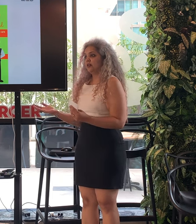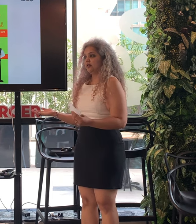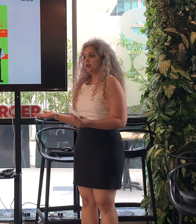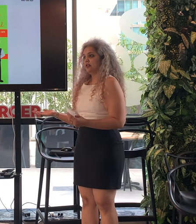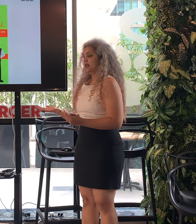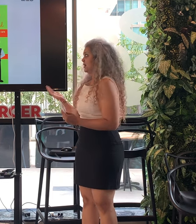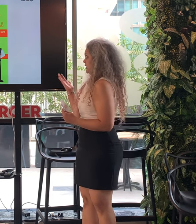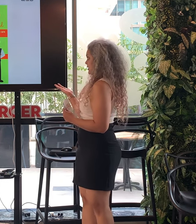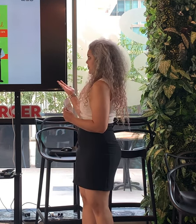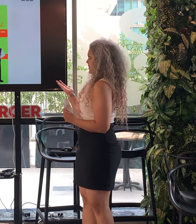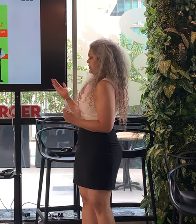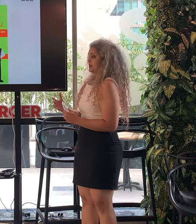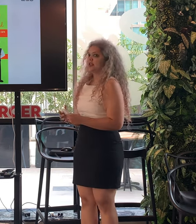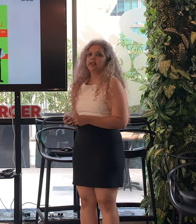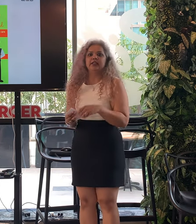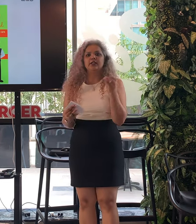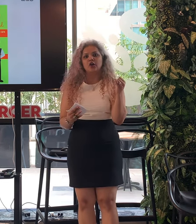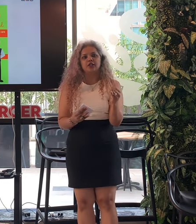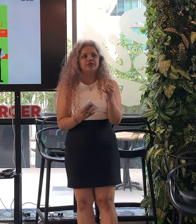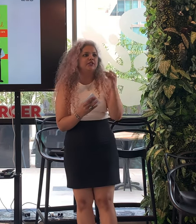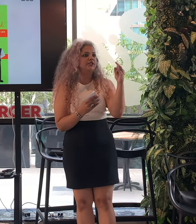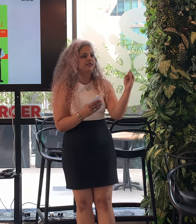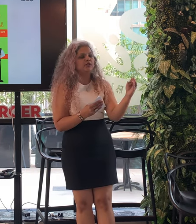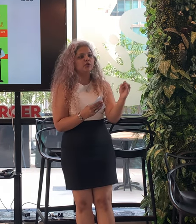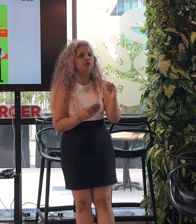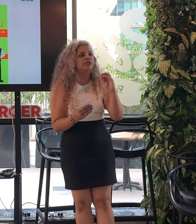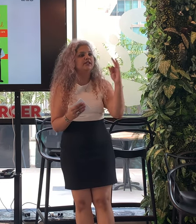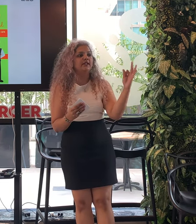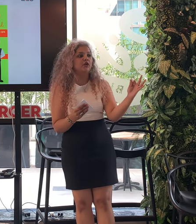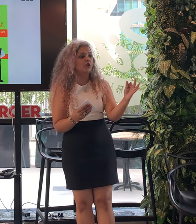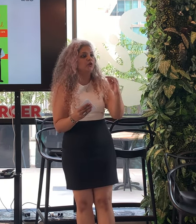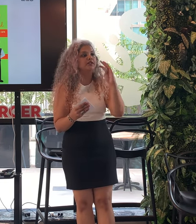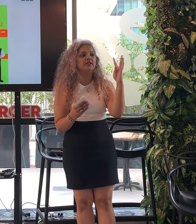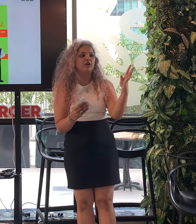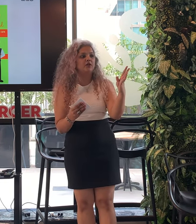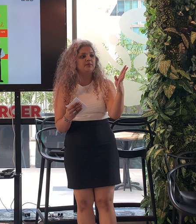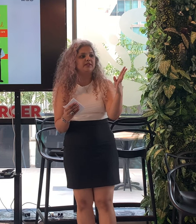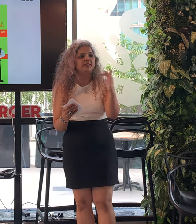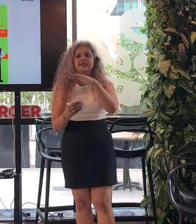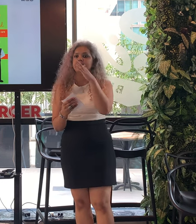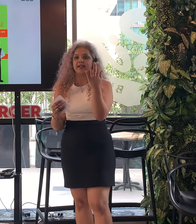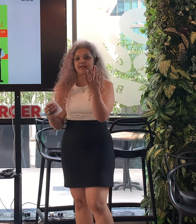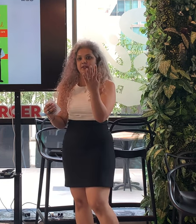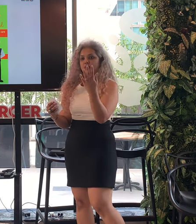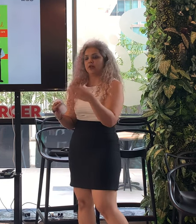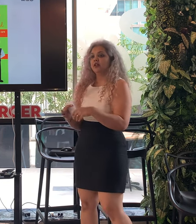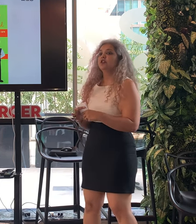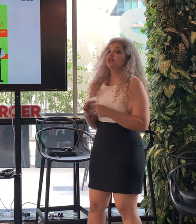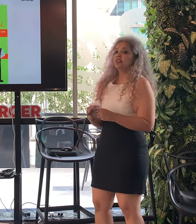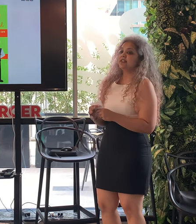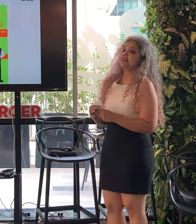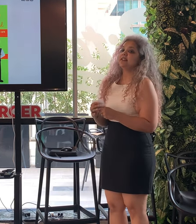interpreters. In colleges, in schools, in courts, in hospitals, etc. So this is